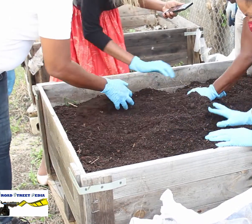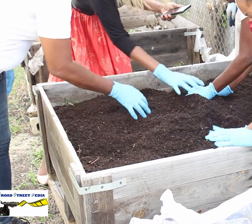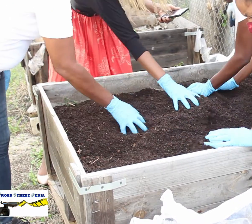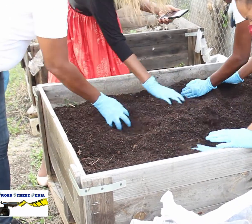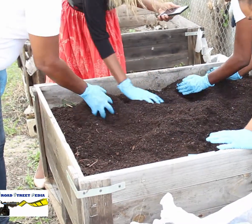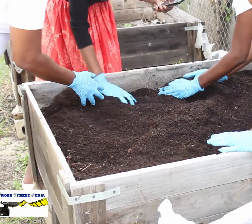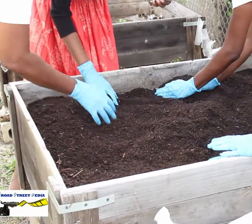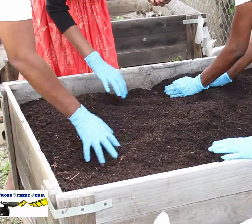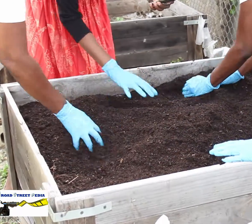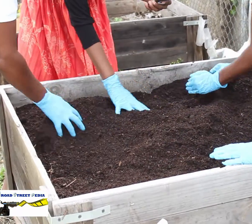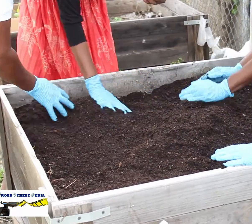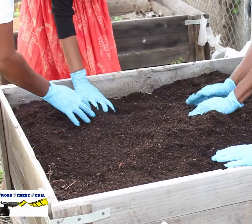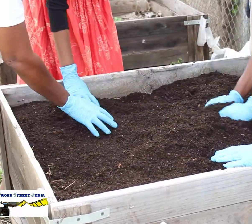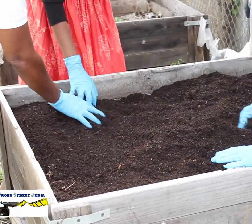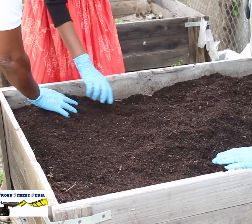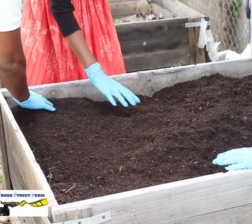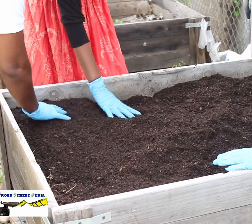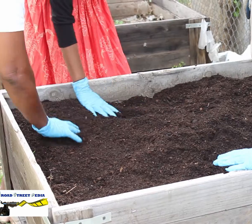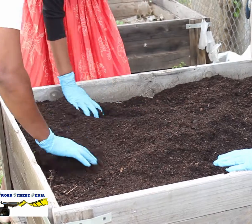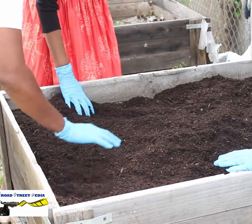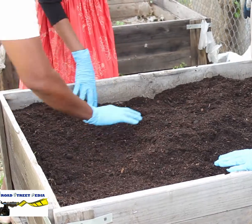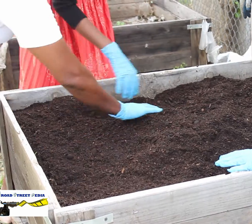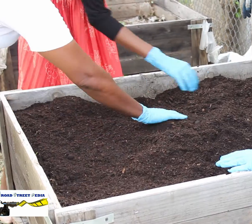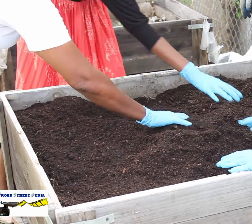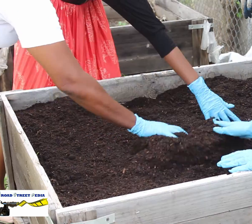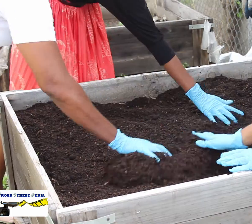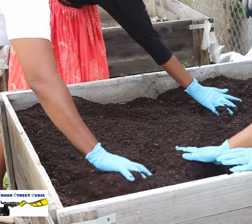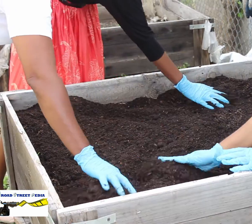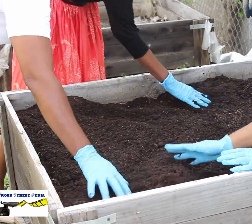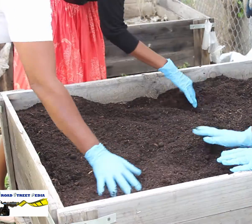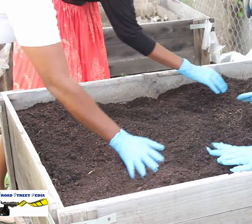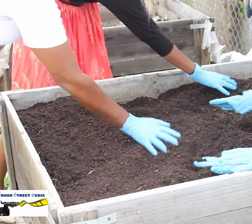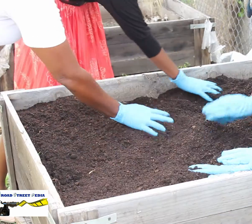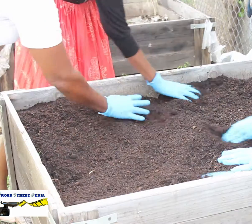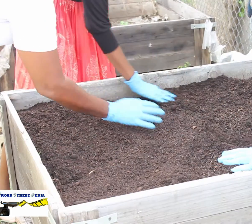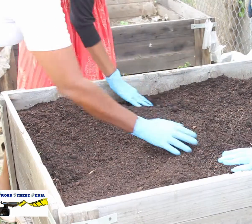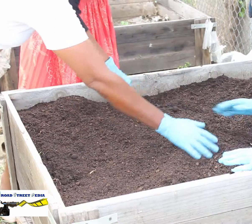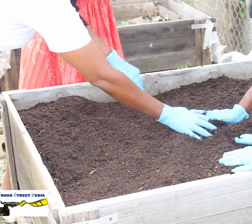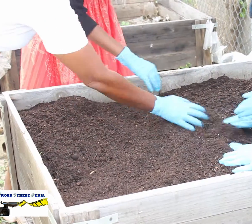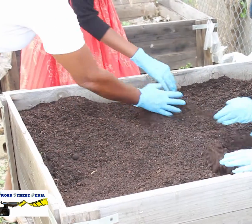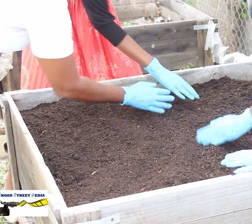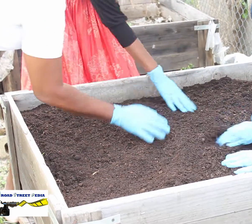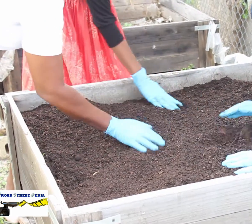Give it enough debt for the entire plan. Which